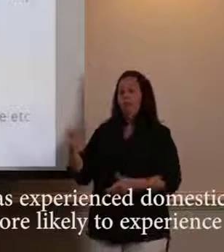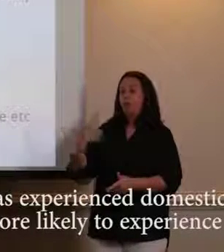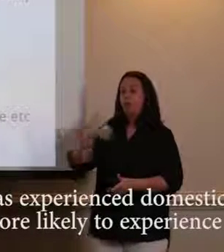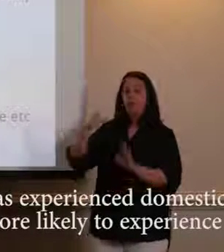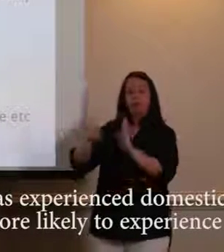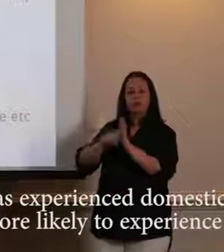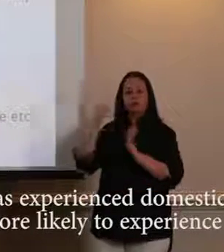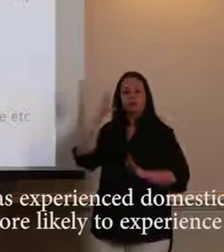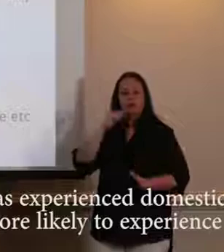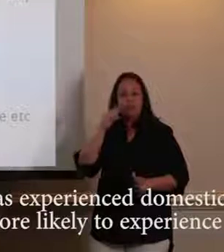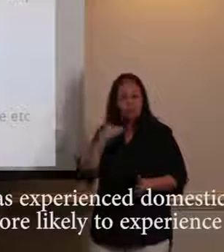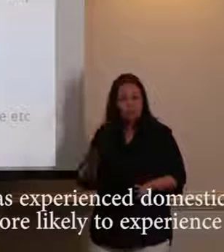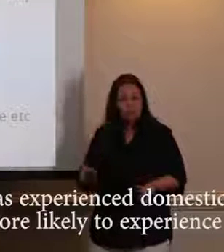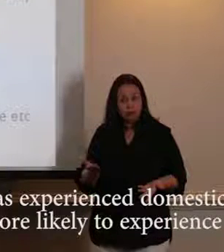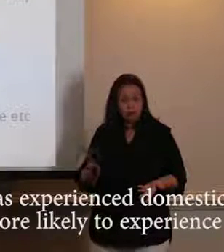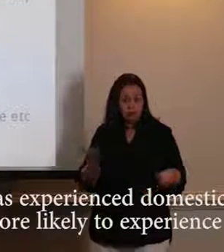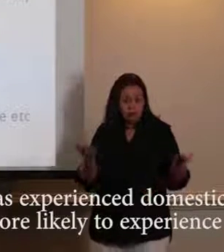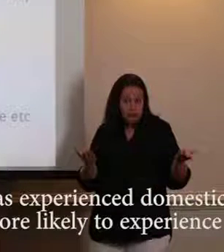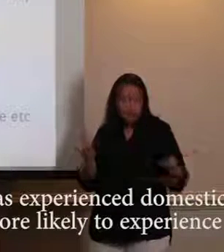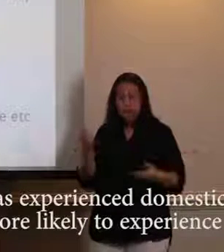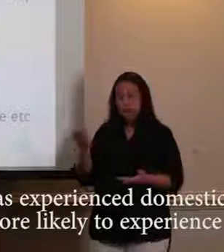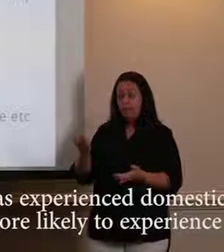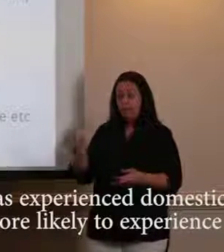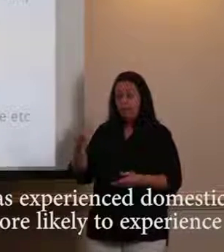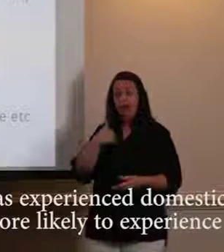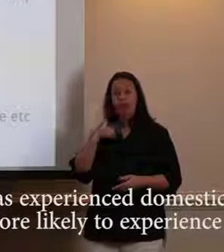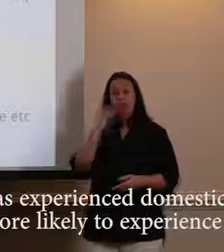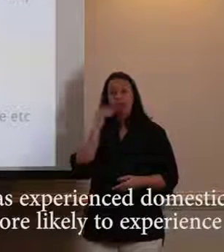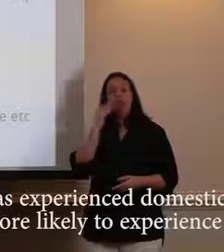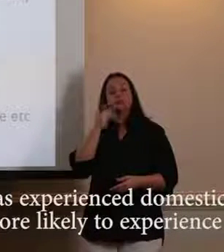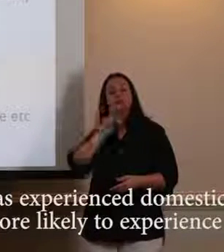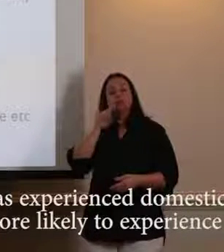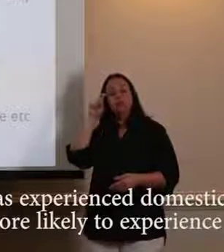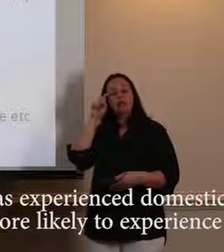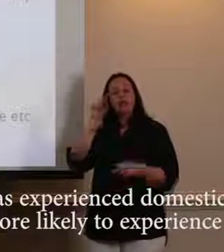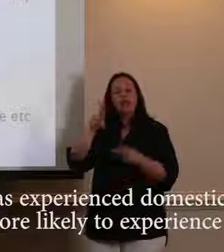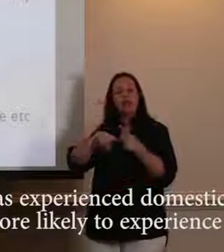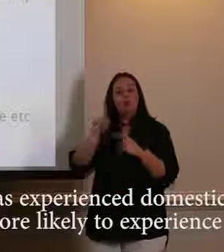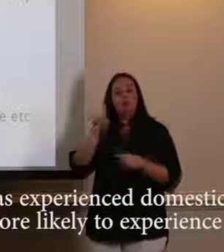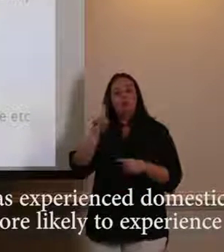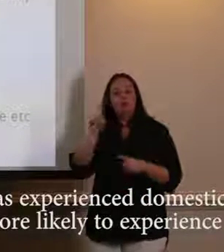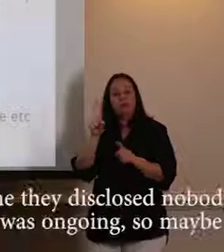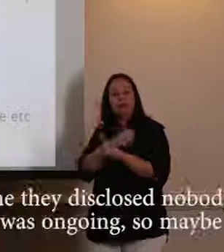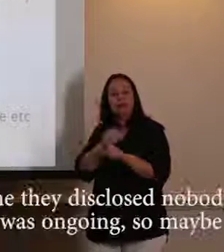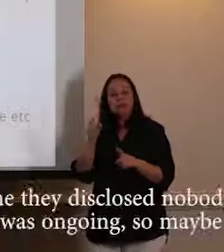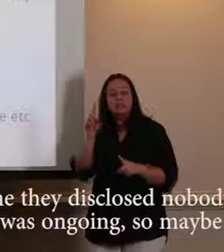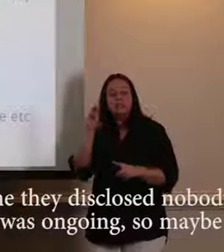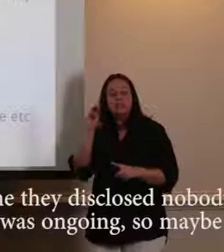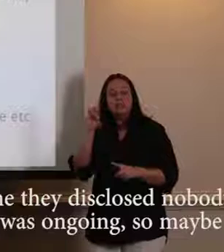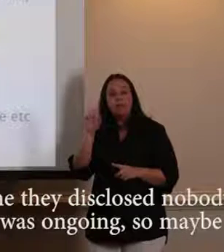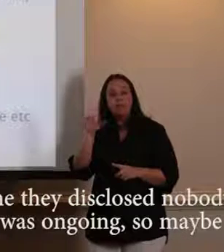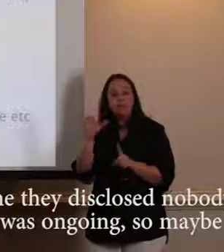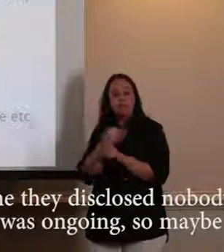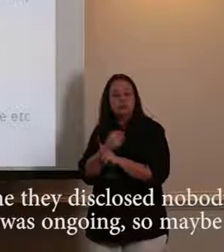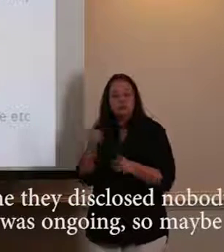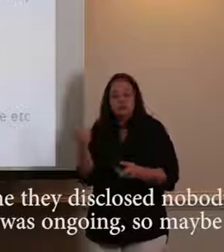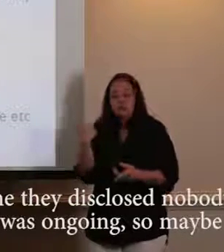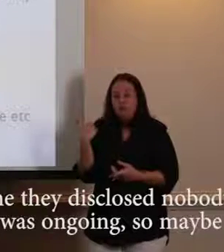has experienced domestic or sexual assault in the past is more likely to experience it again. And maybe the last time they